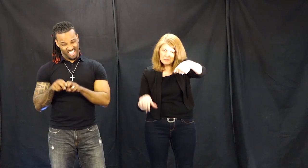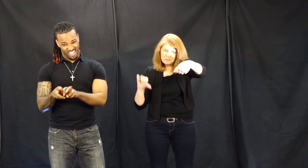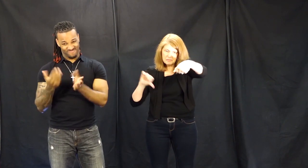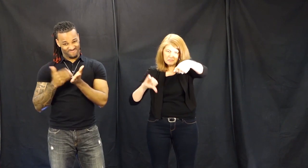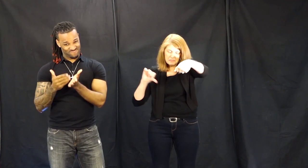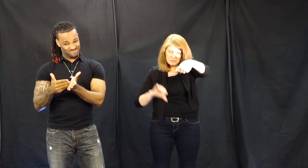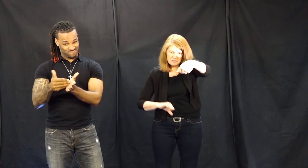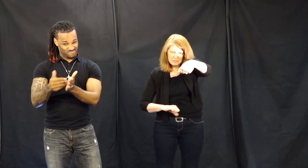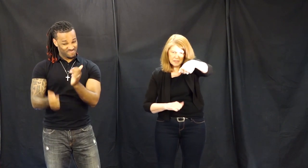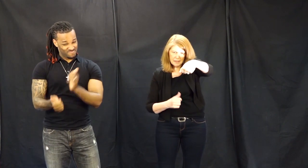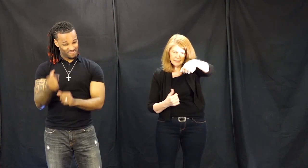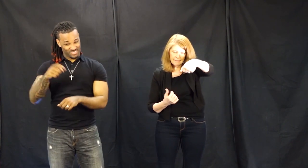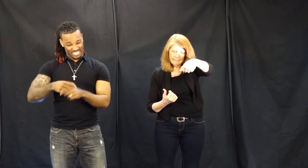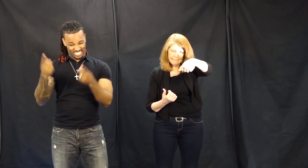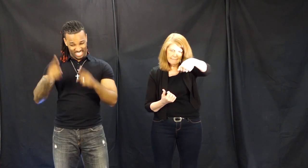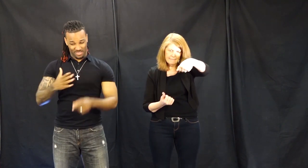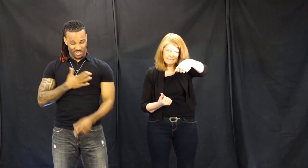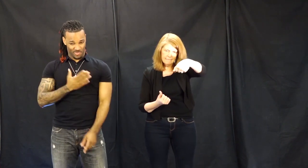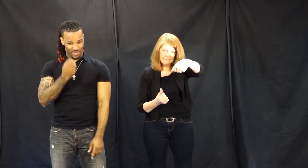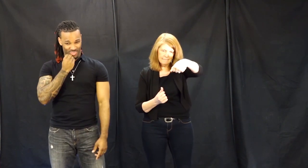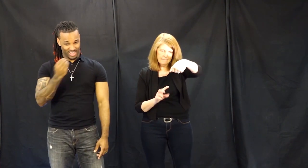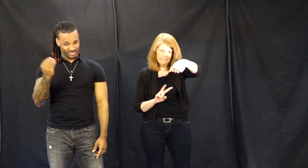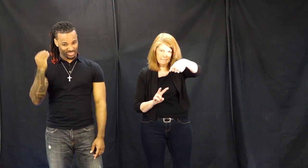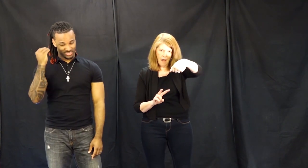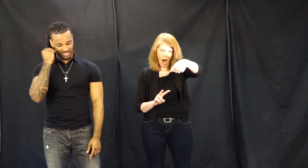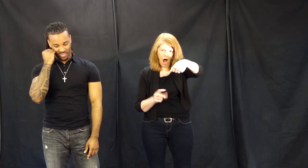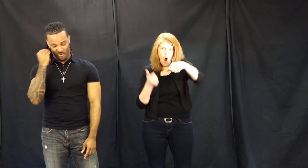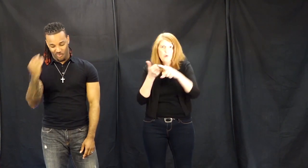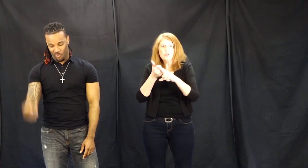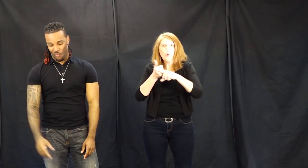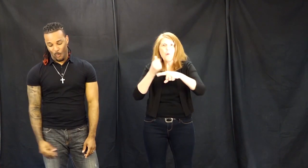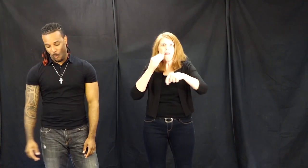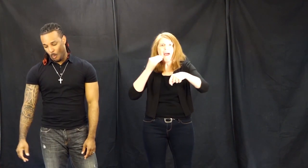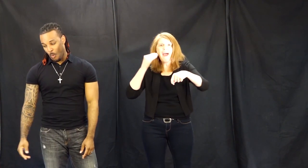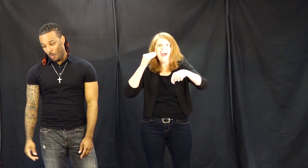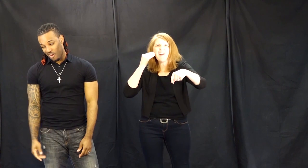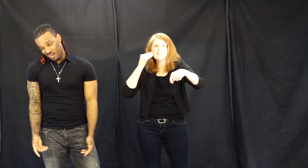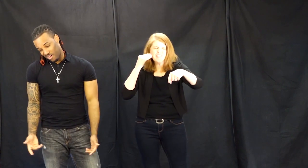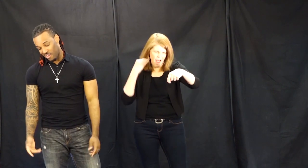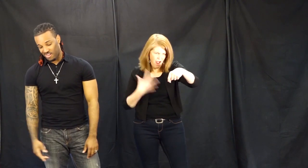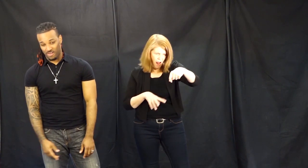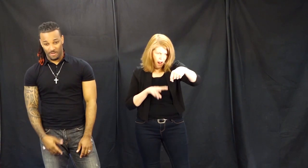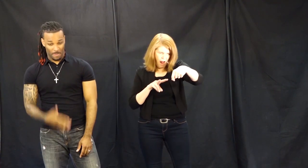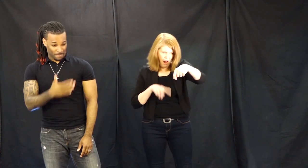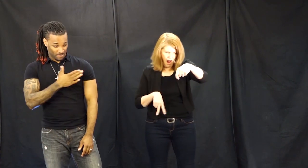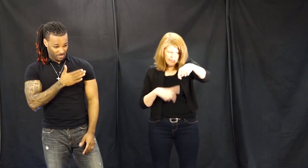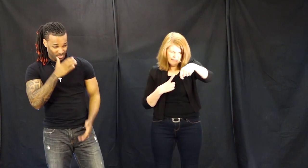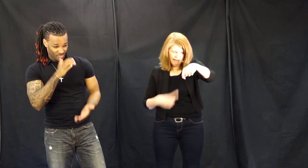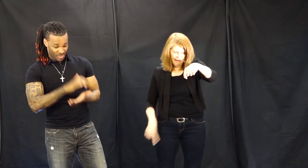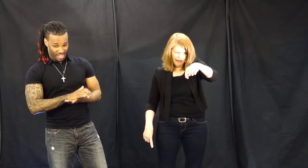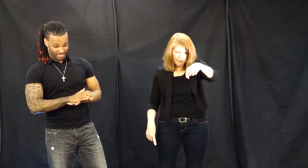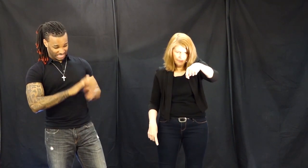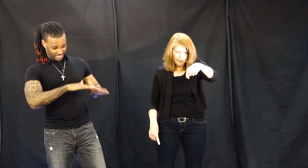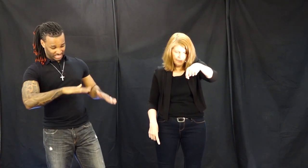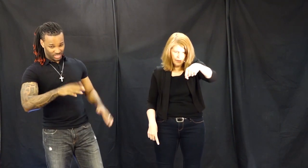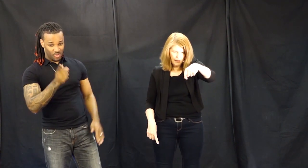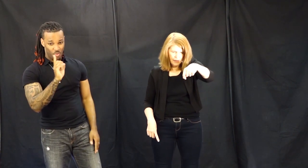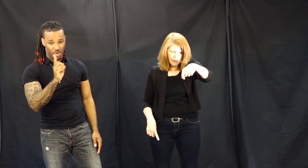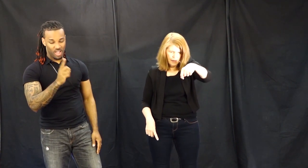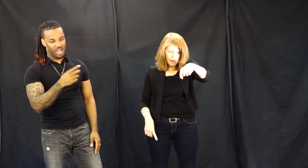frequent meetings with her, most of them in my own house. At his own house. At his own house. Mrs. Hamilton with our children being absent